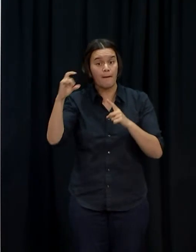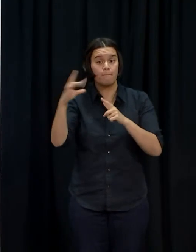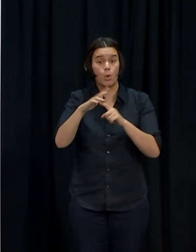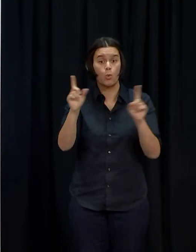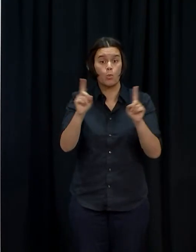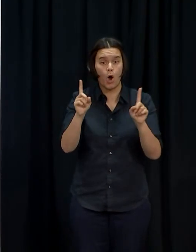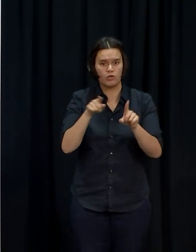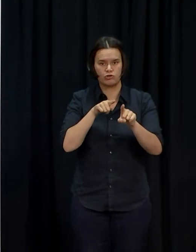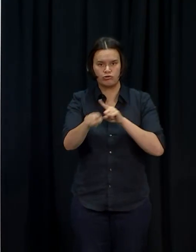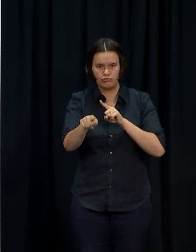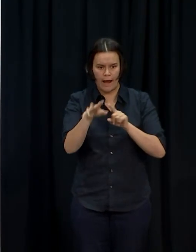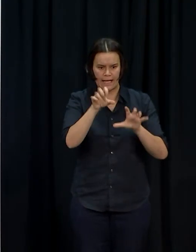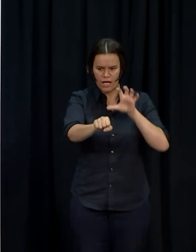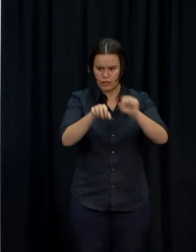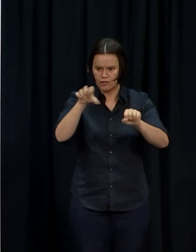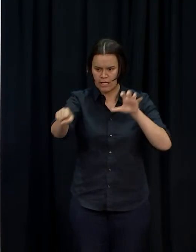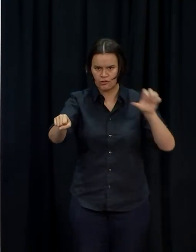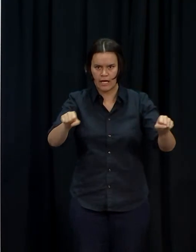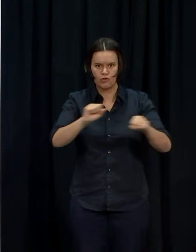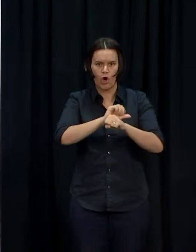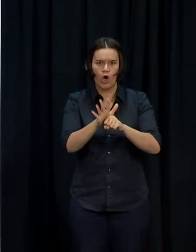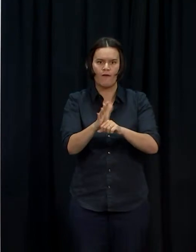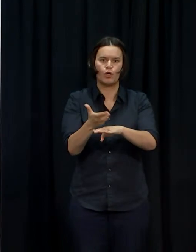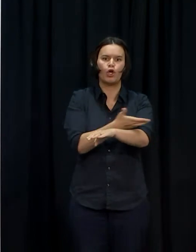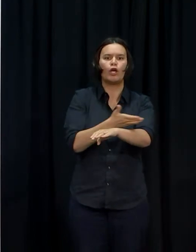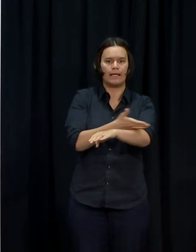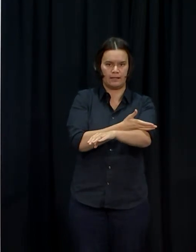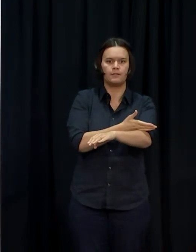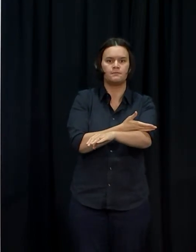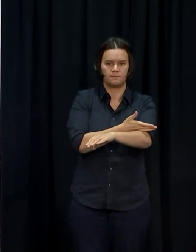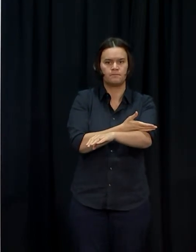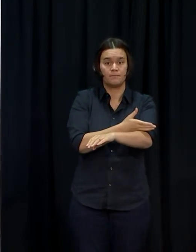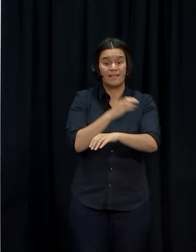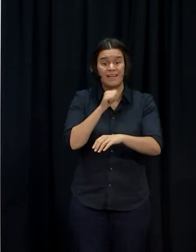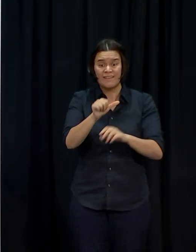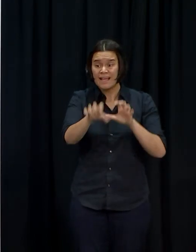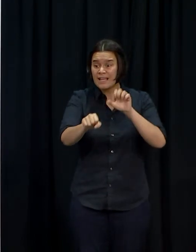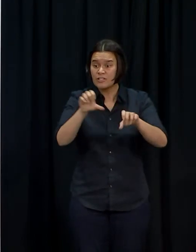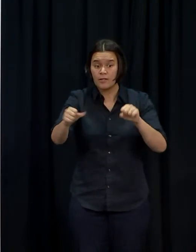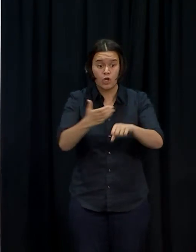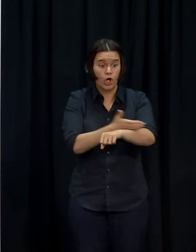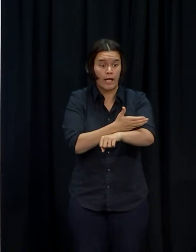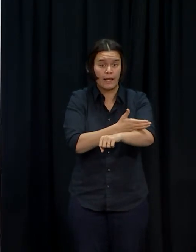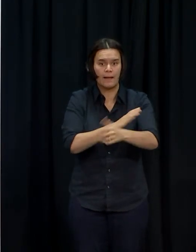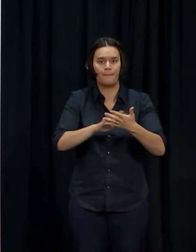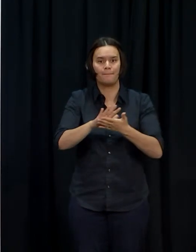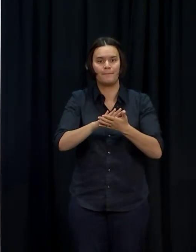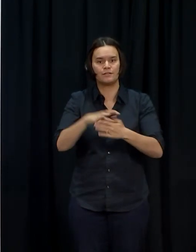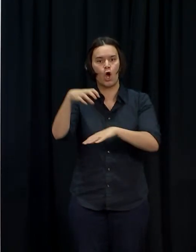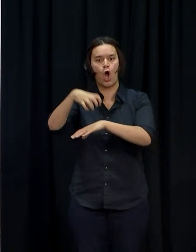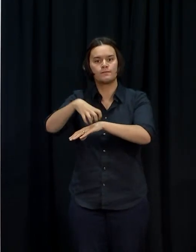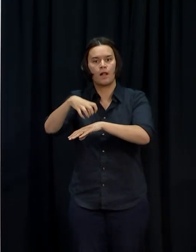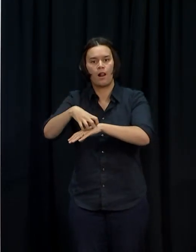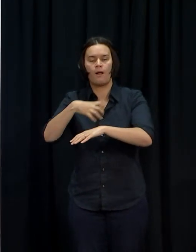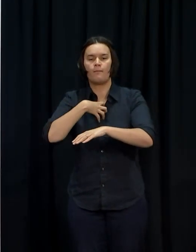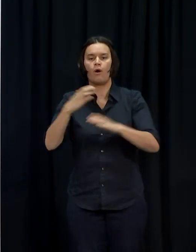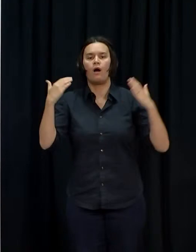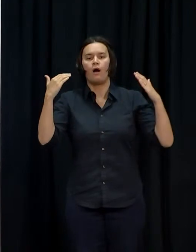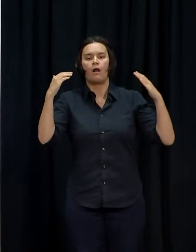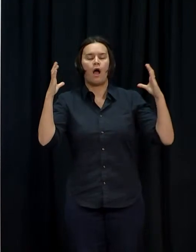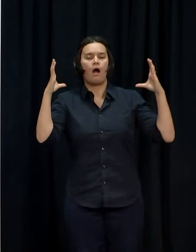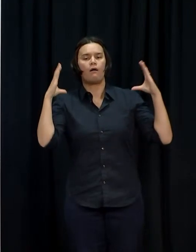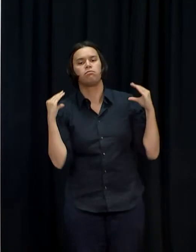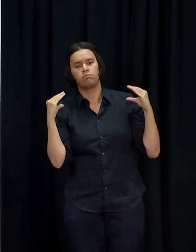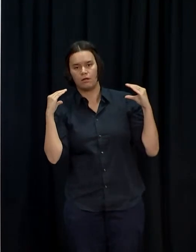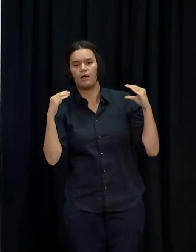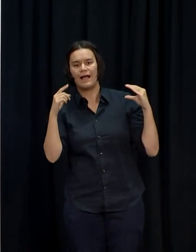effectively plan and ensure our hospitals and primary care providers are freed up for our vulnerable communities. Other technology solutions are